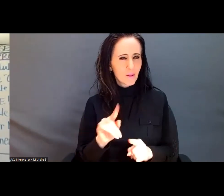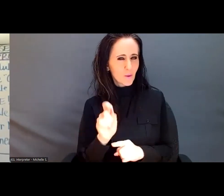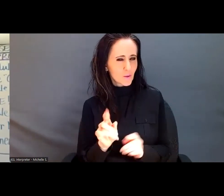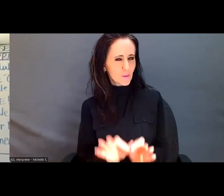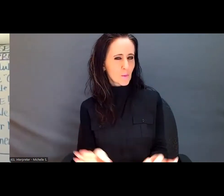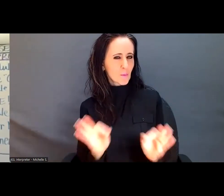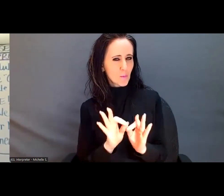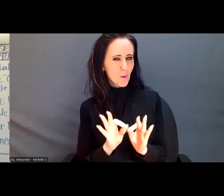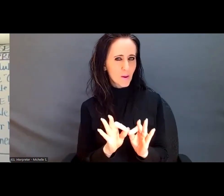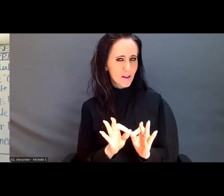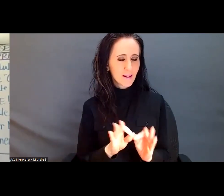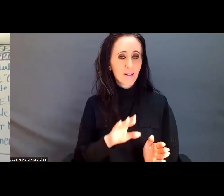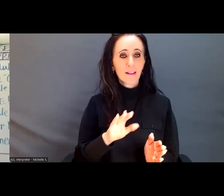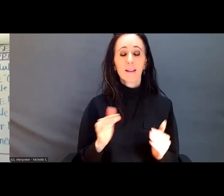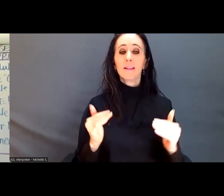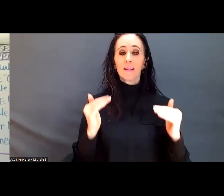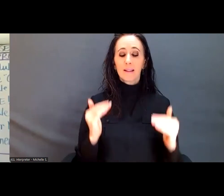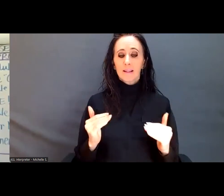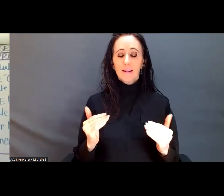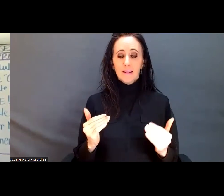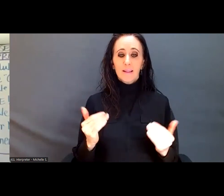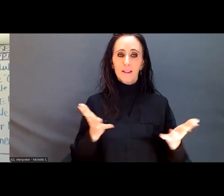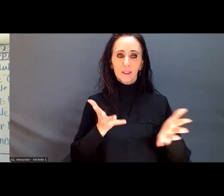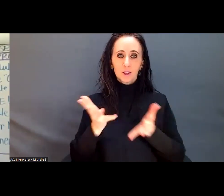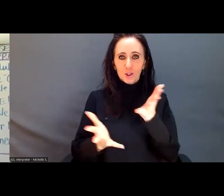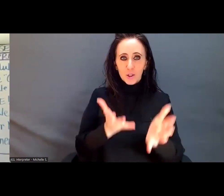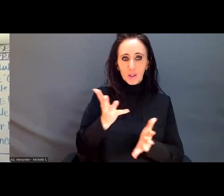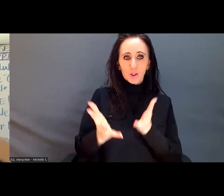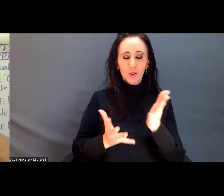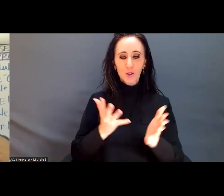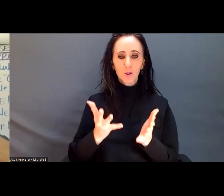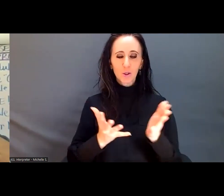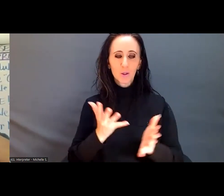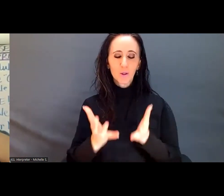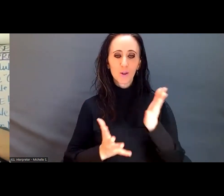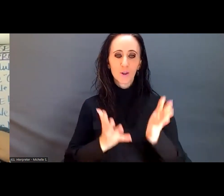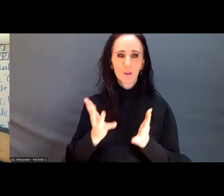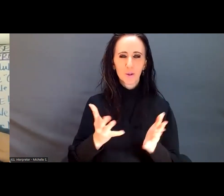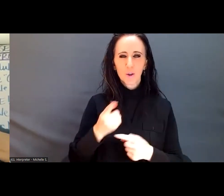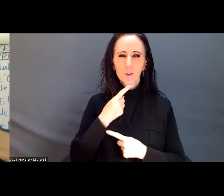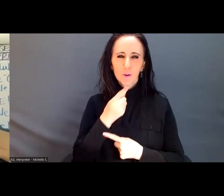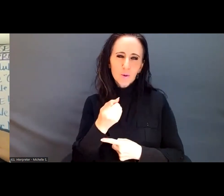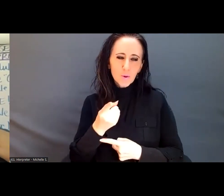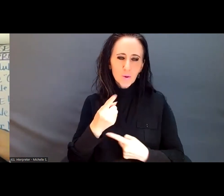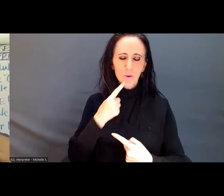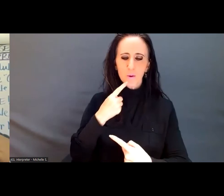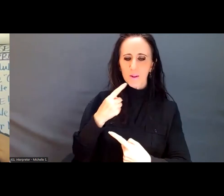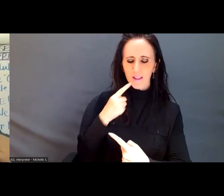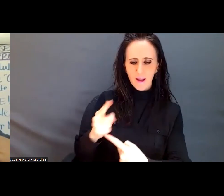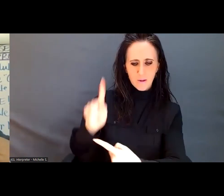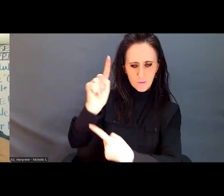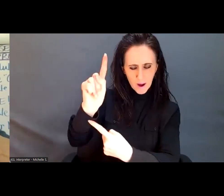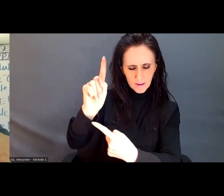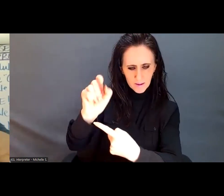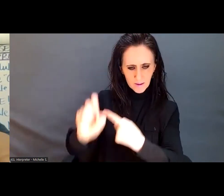signals. 1, 2, 3. Help people focus. So we focus like a laser on this idea. Yeah, let's see